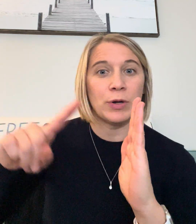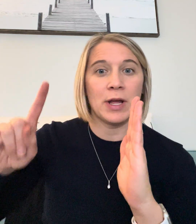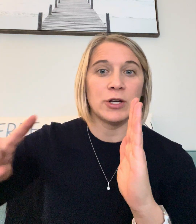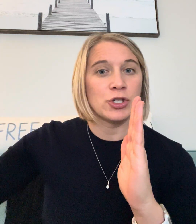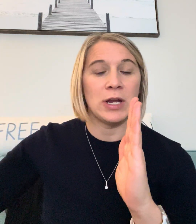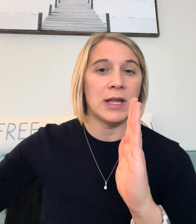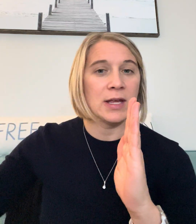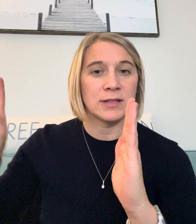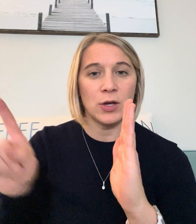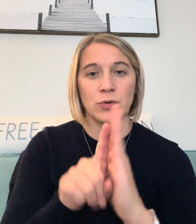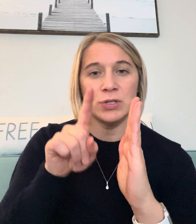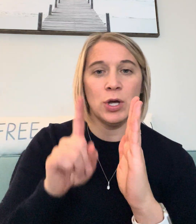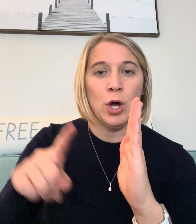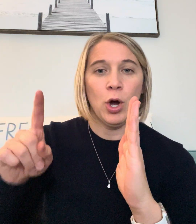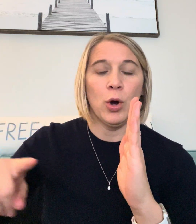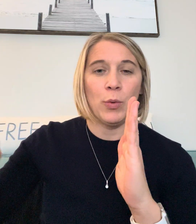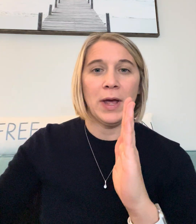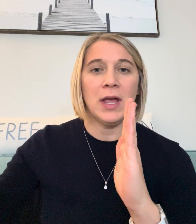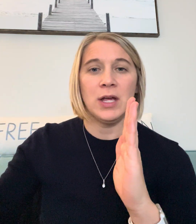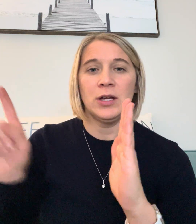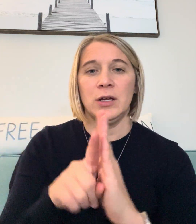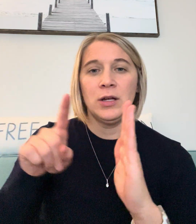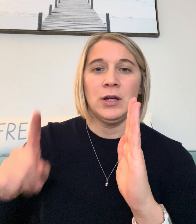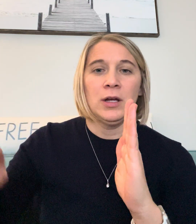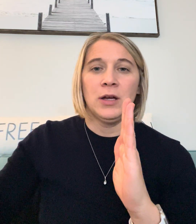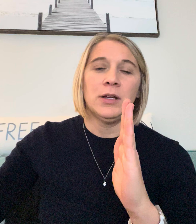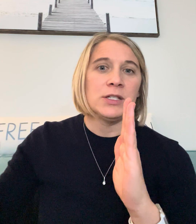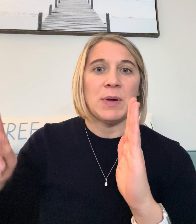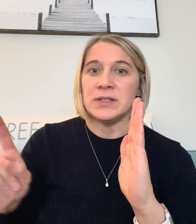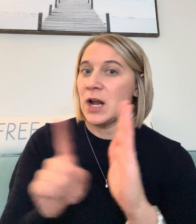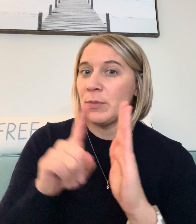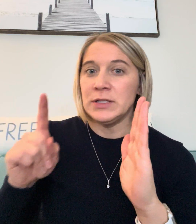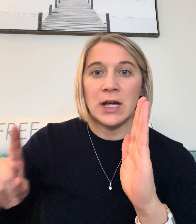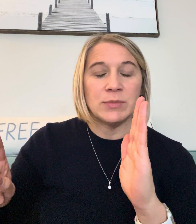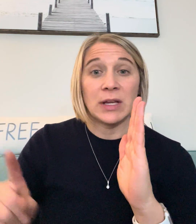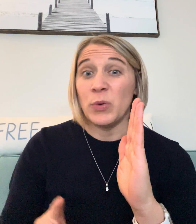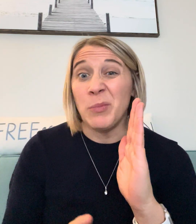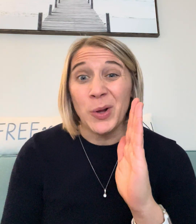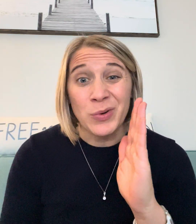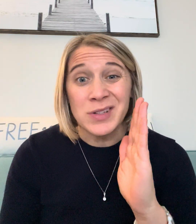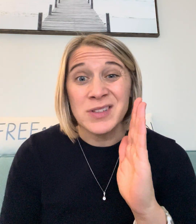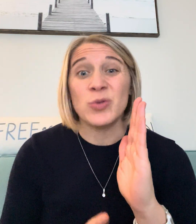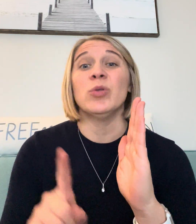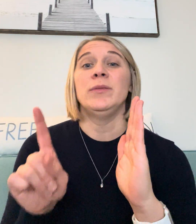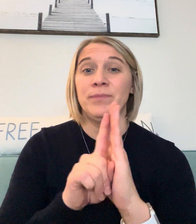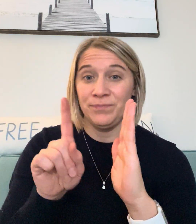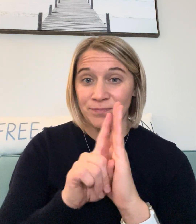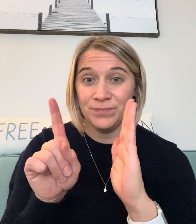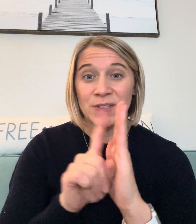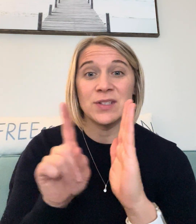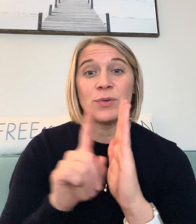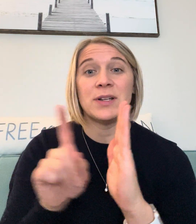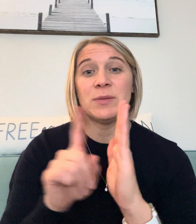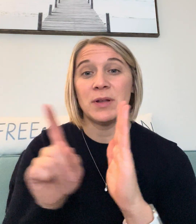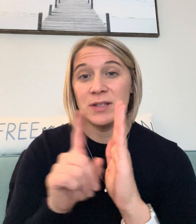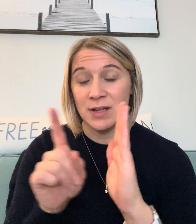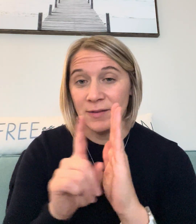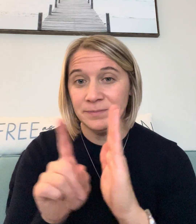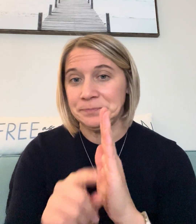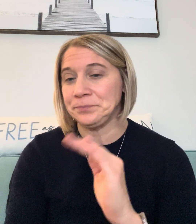kind of shaking as it goes away. Depends on how many times, like when a bell rings in school, this is what I typically sign.